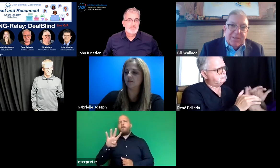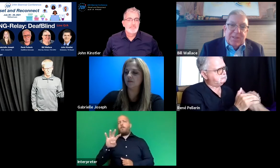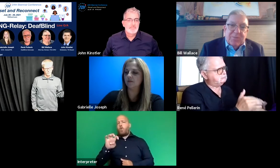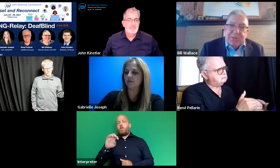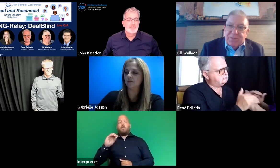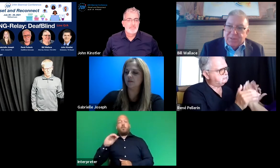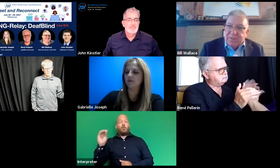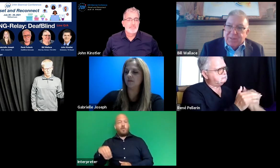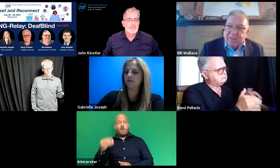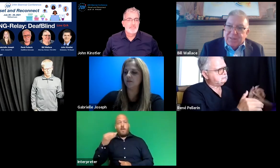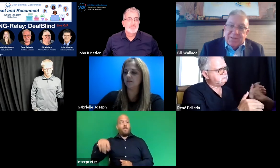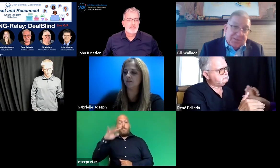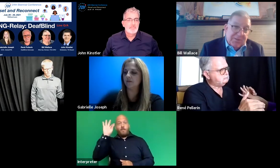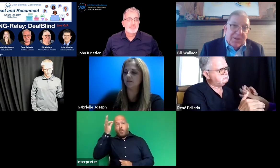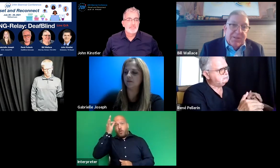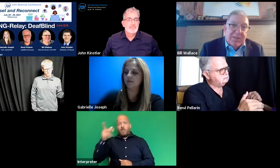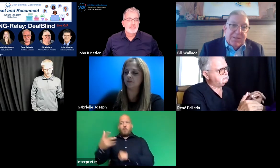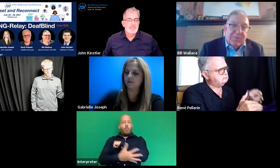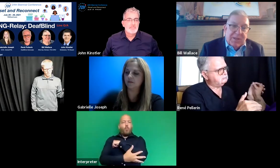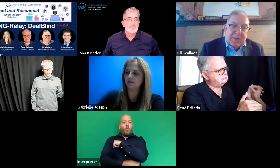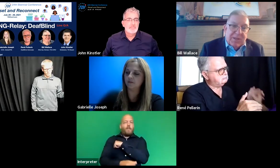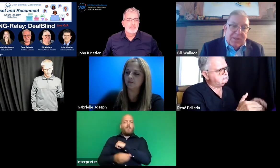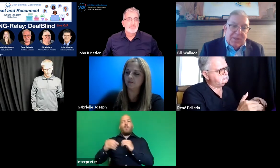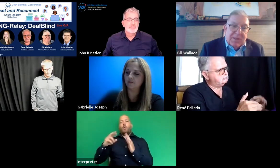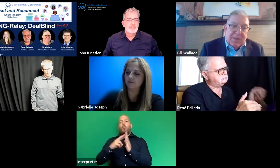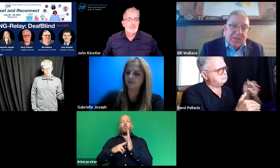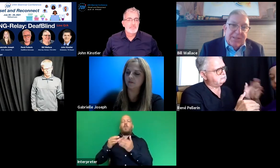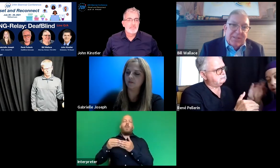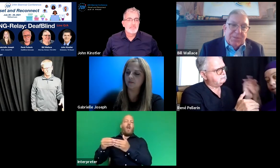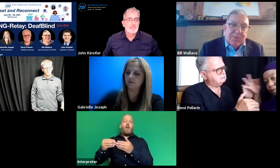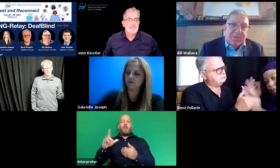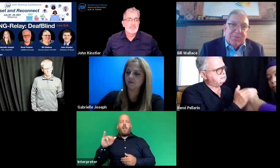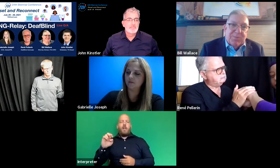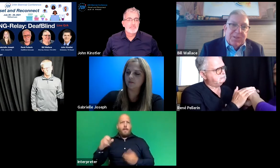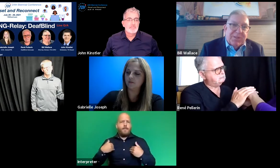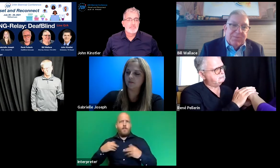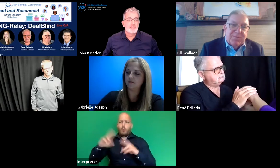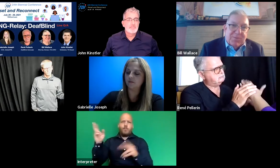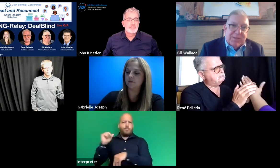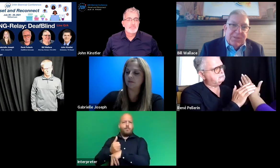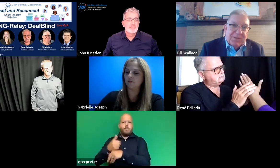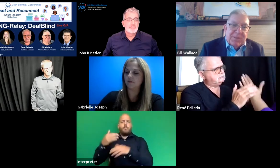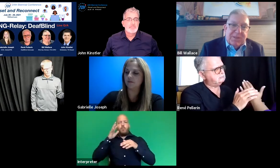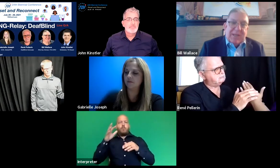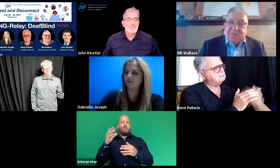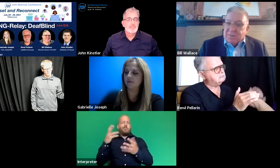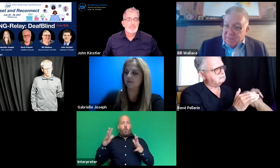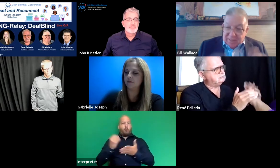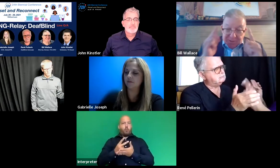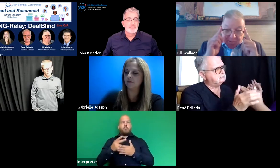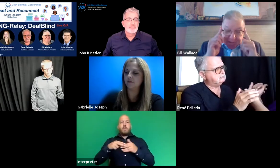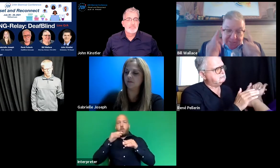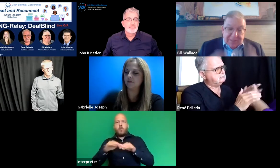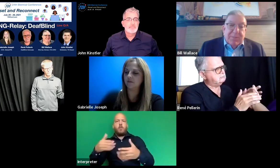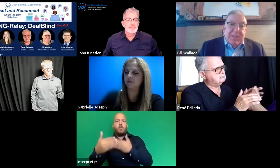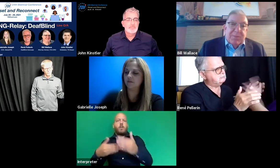guideline, which is on, again, at the Disability Rights Office website. You can find this, can be accessed.